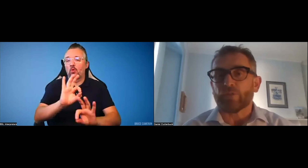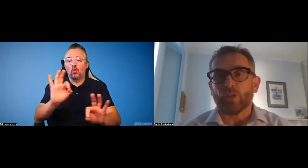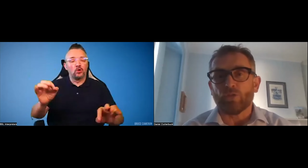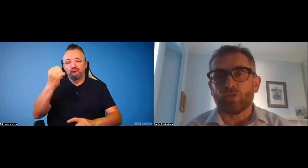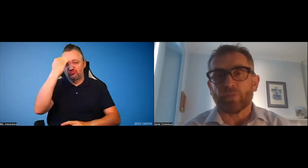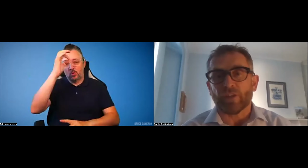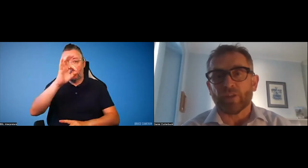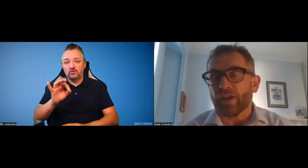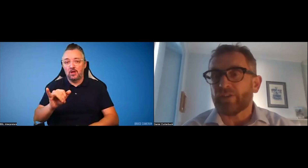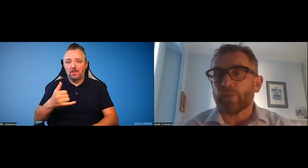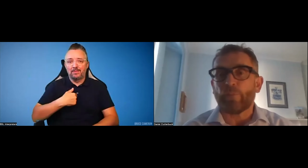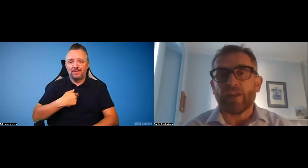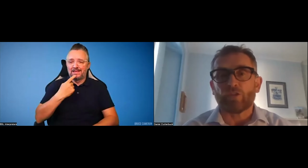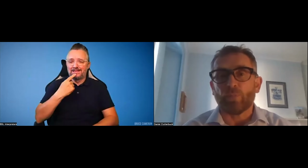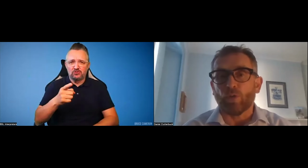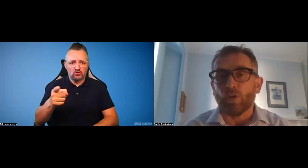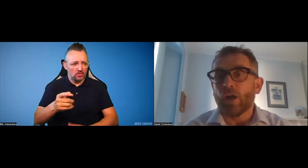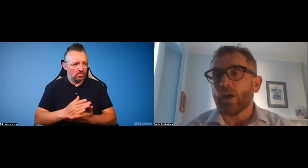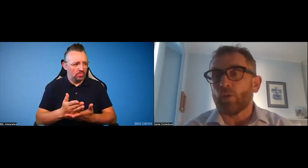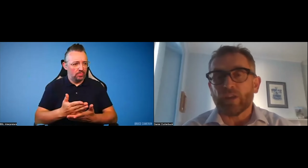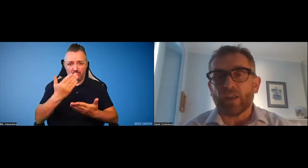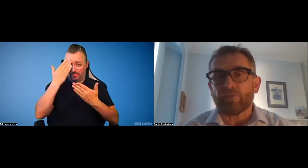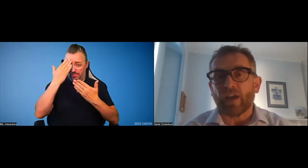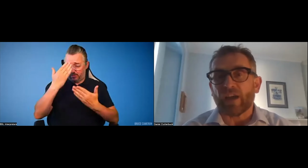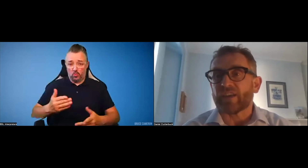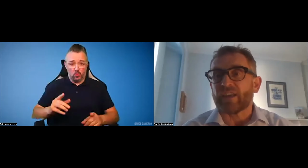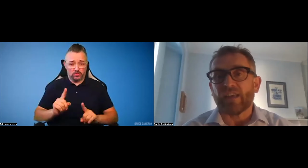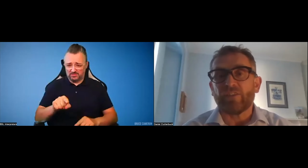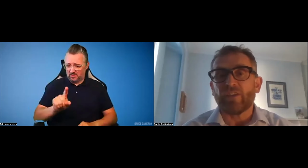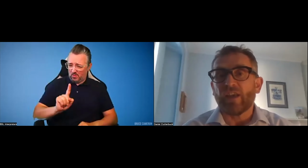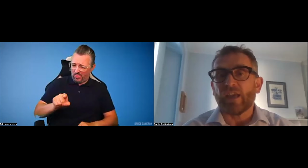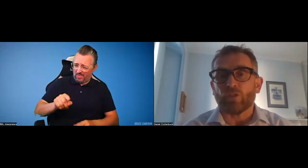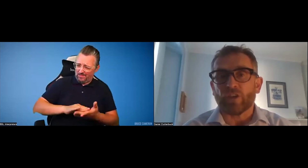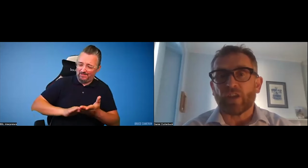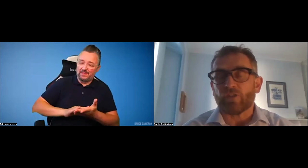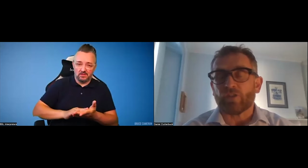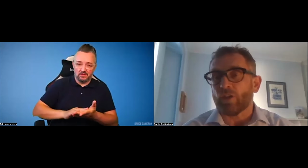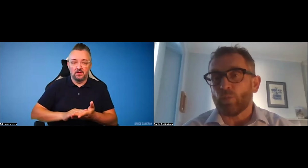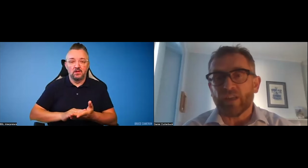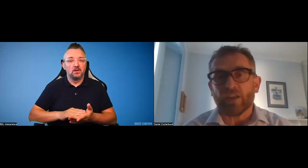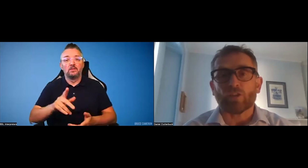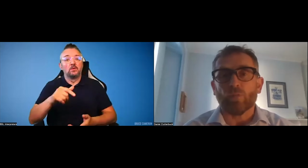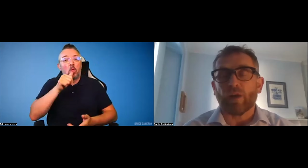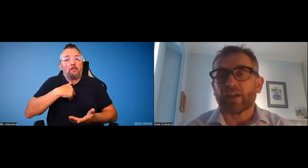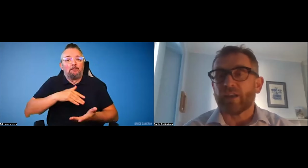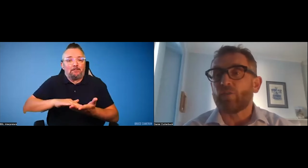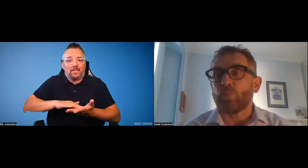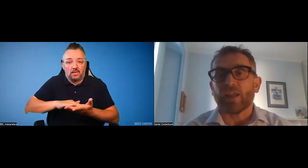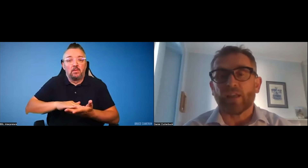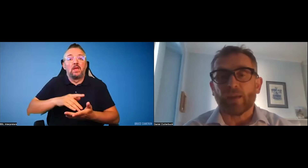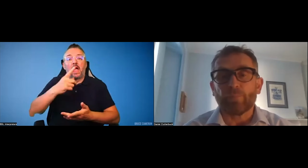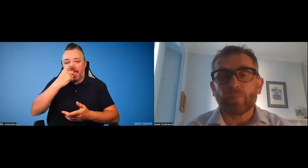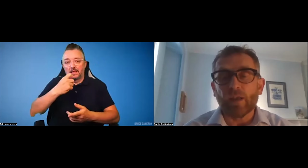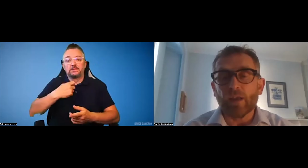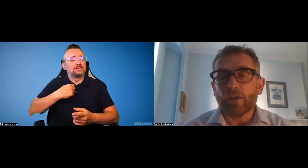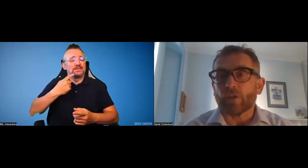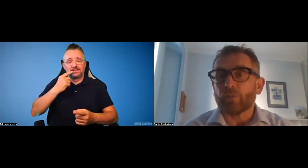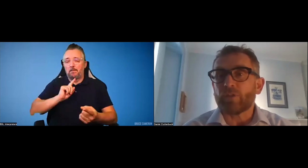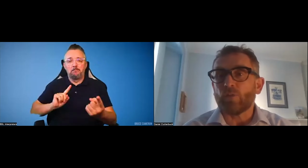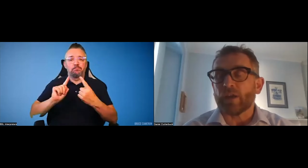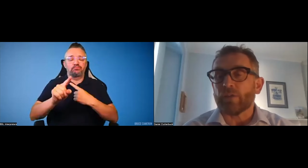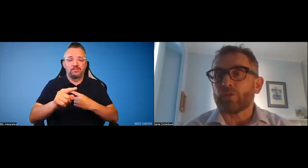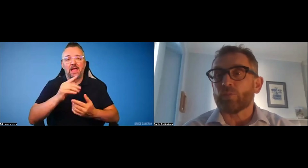If I've used something that is impenetrable, if that's the case, it's unintentional and we need to come back and explain it.